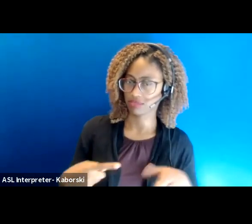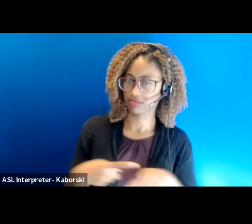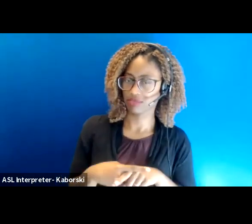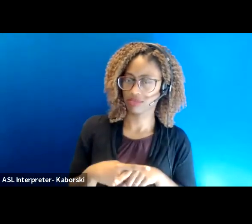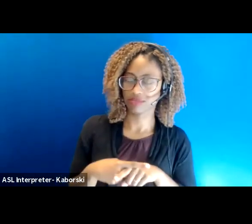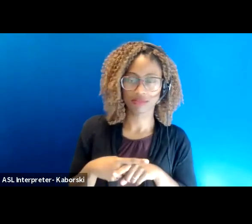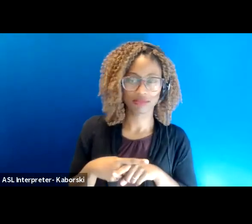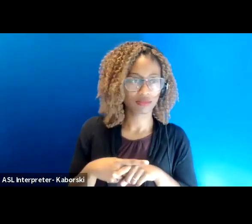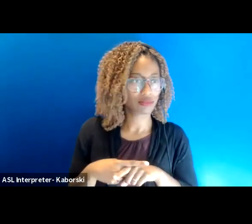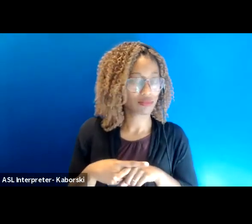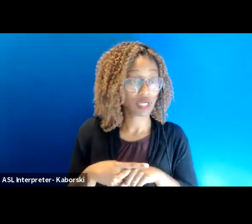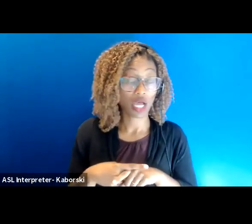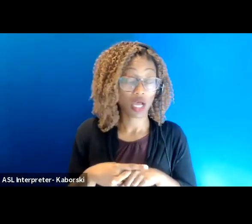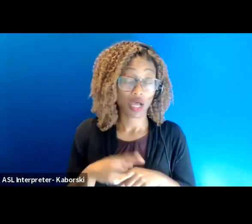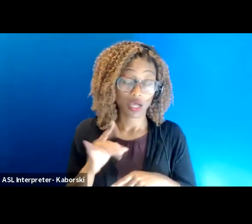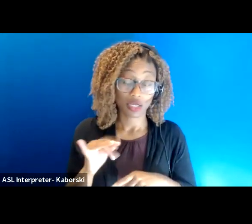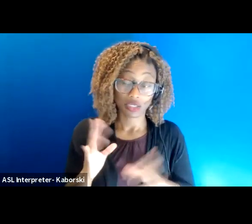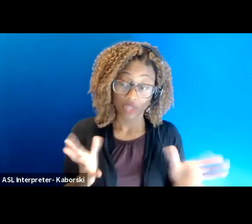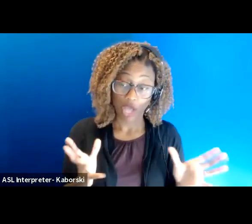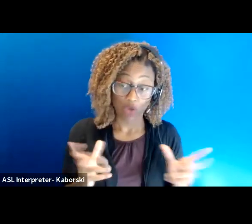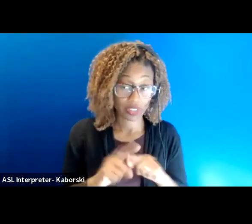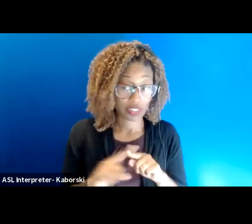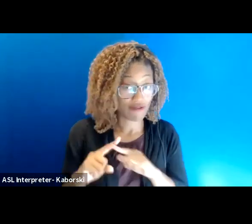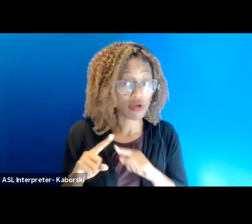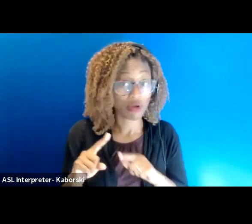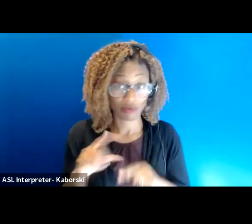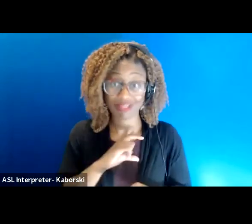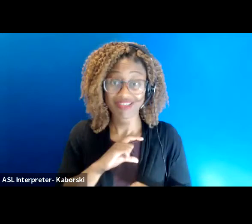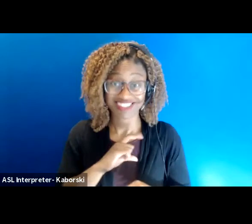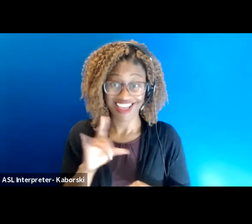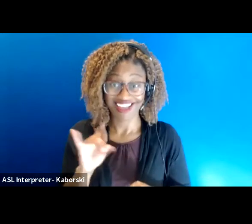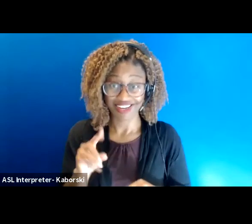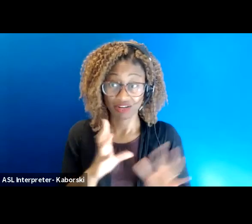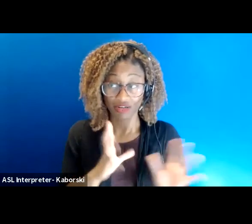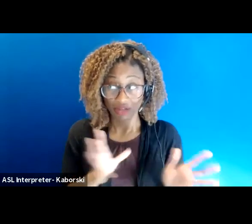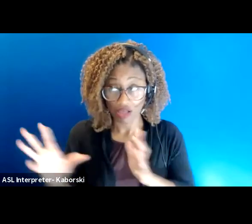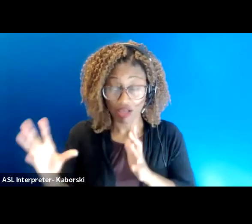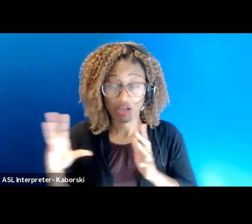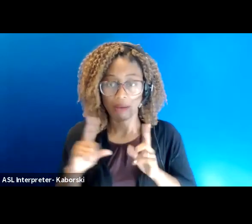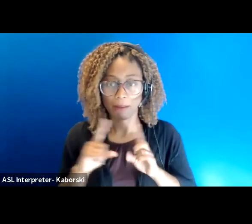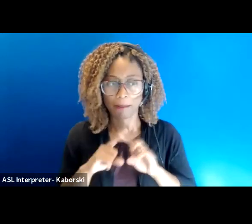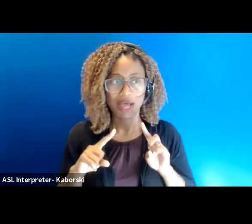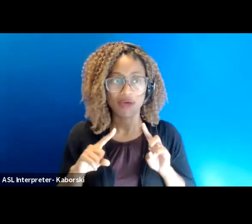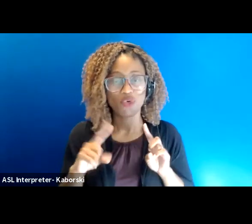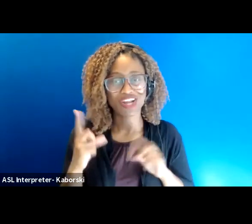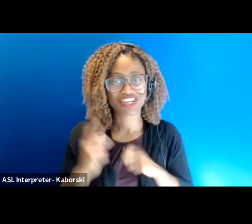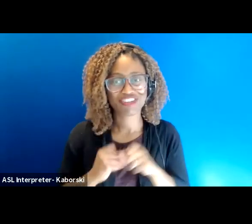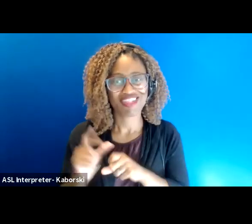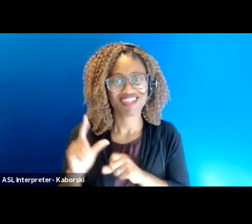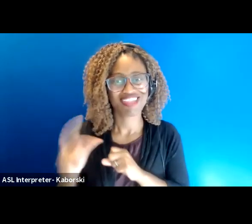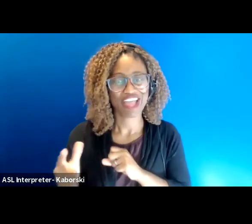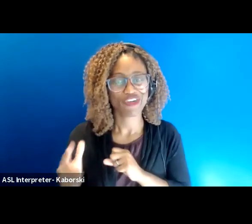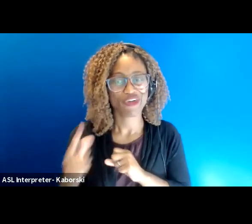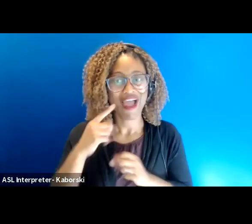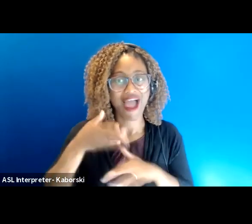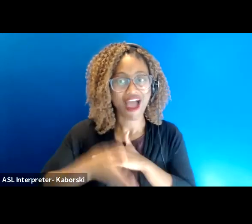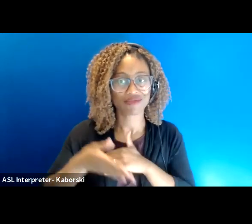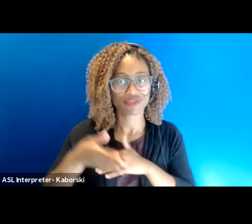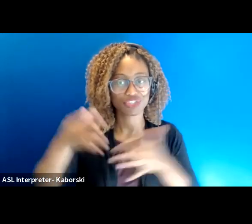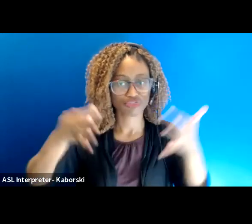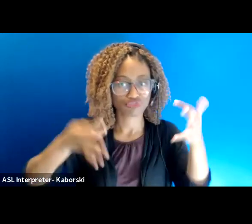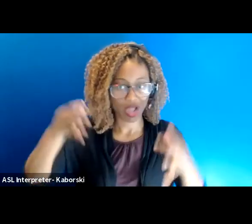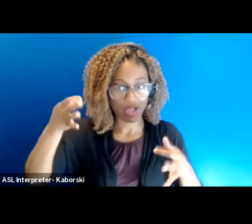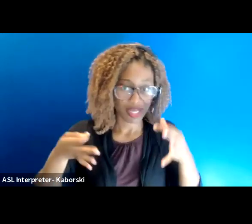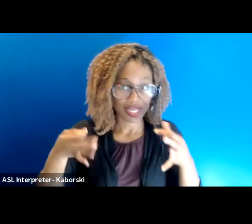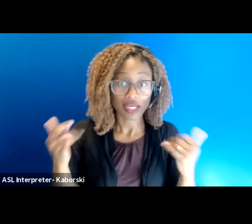So we did talk to different police organizations. Now, a year later after the trial, there